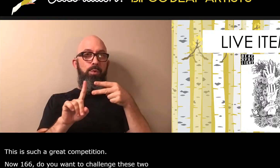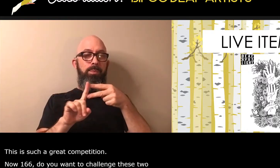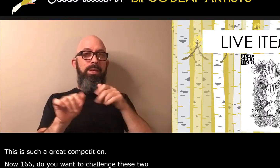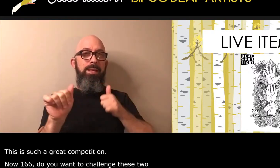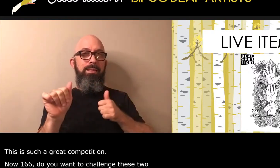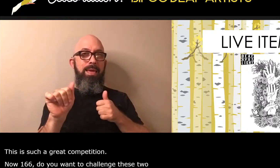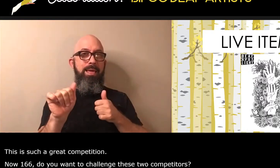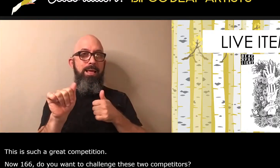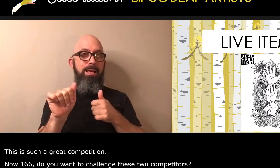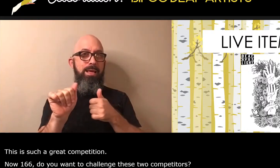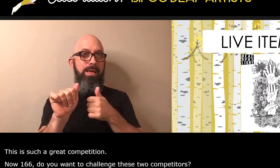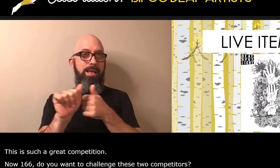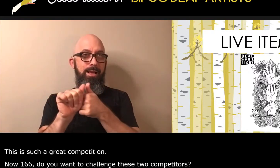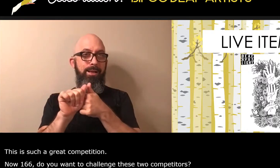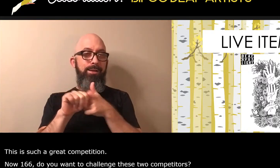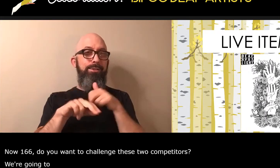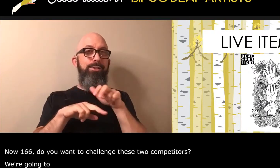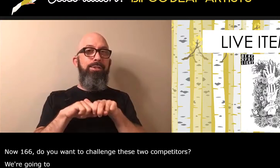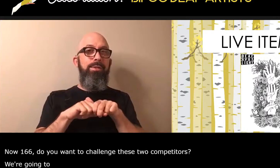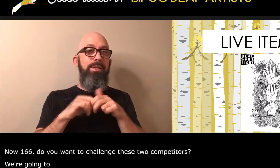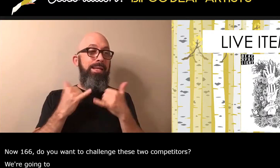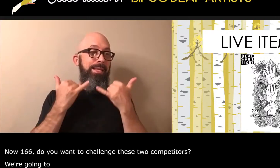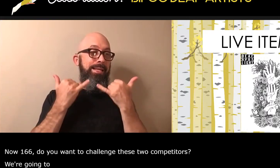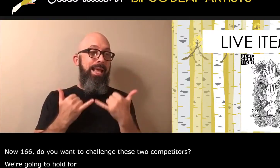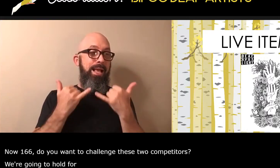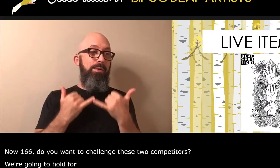for a moment to let YouTube catch up.